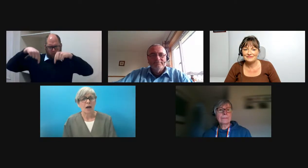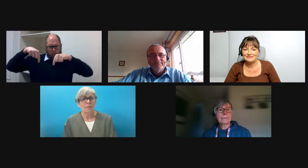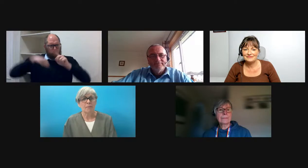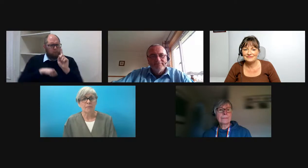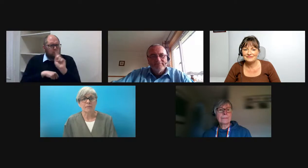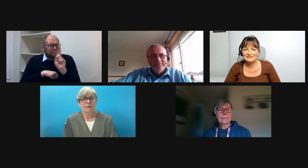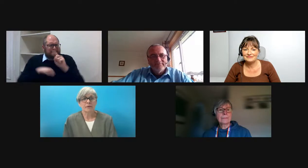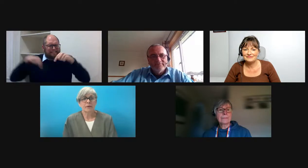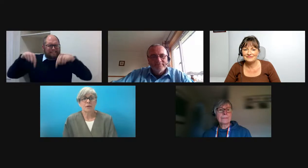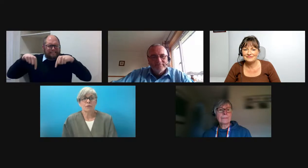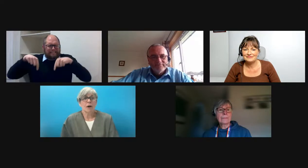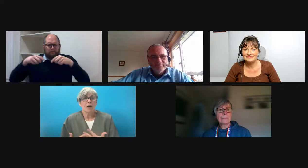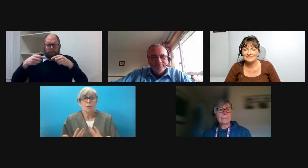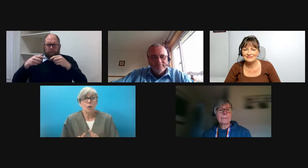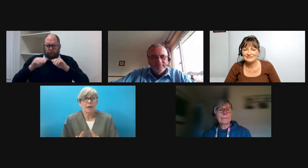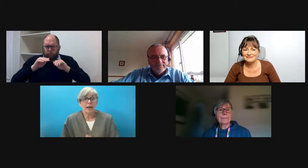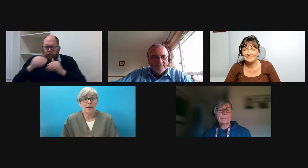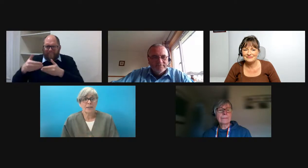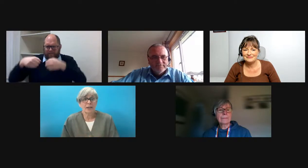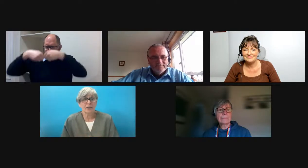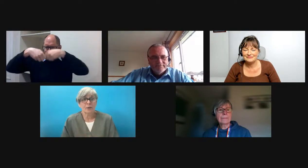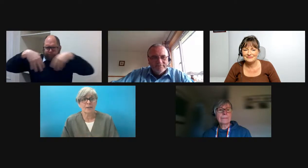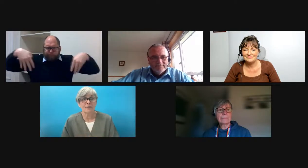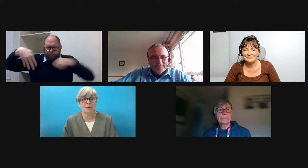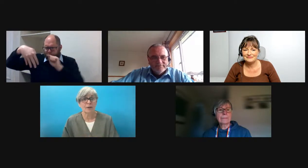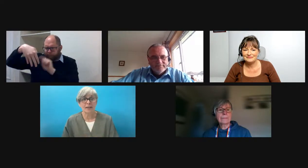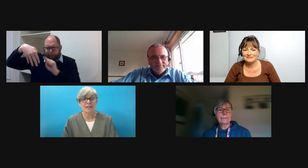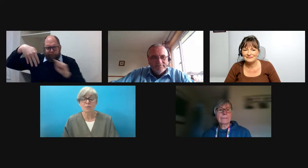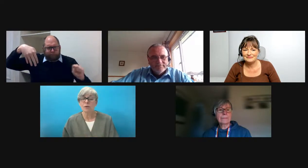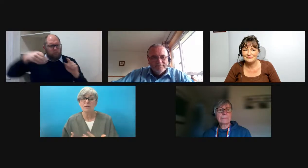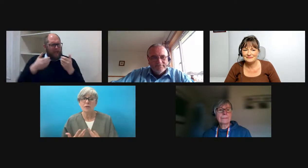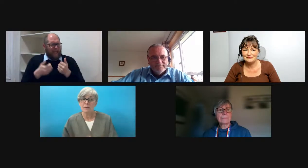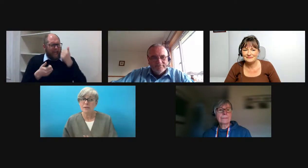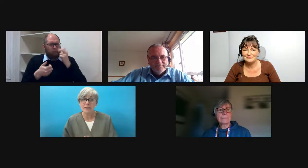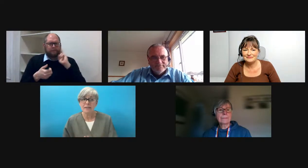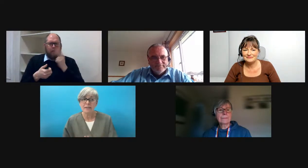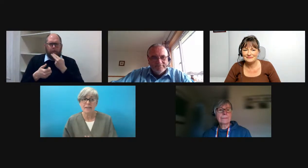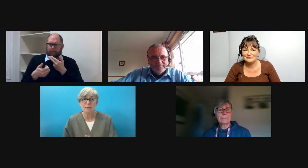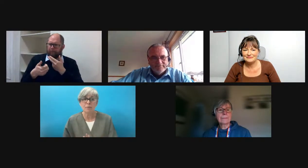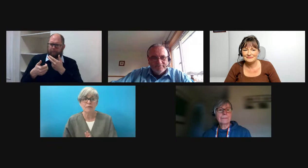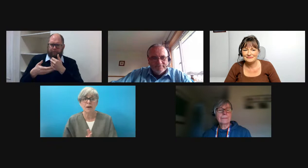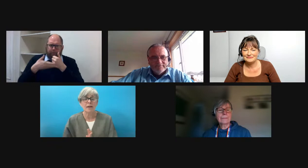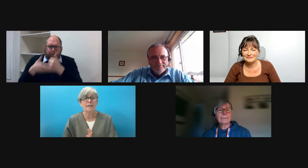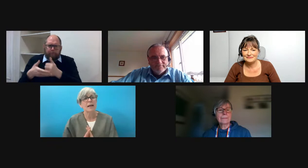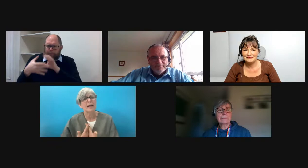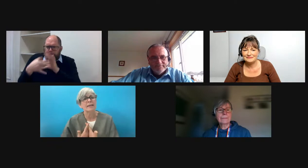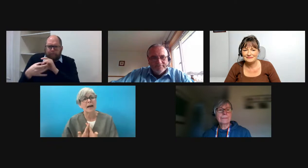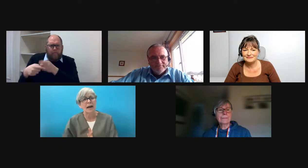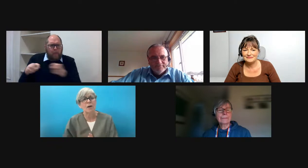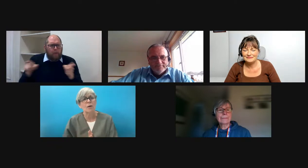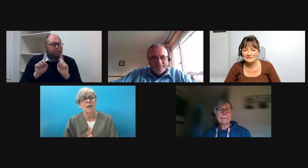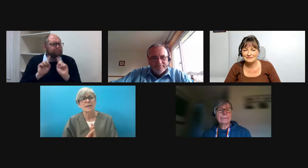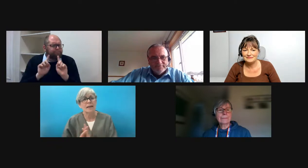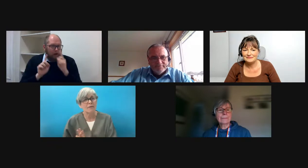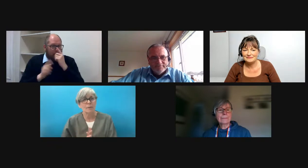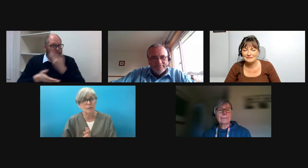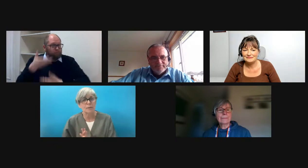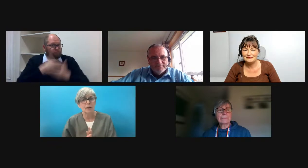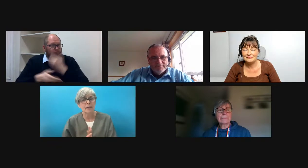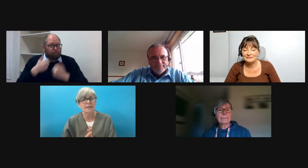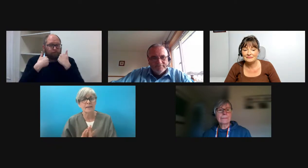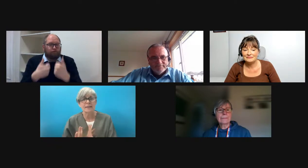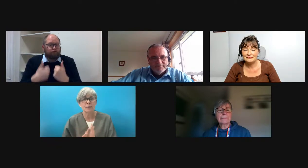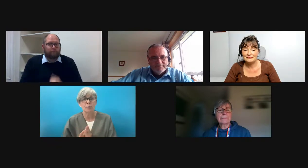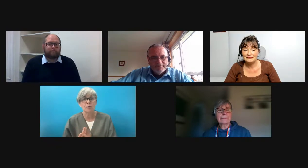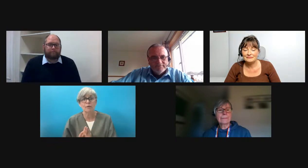you to describe what NHS 24 is, what services it provides, and how deaf